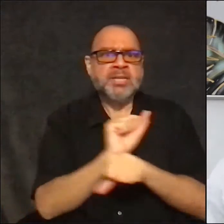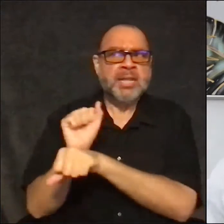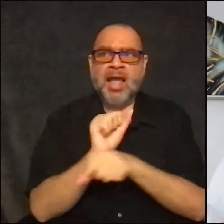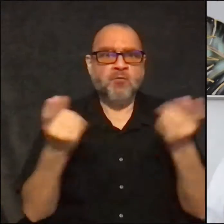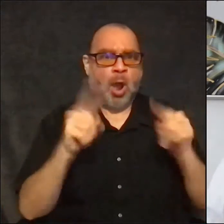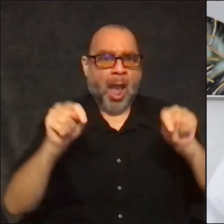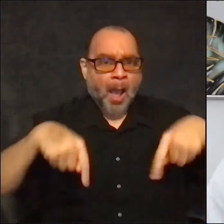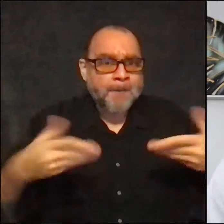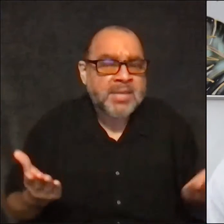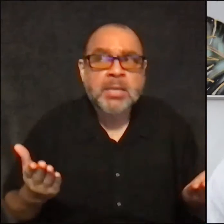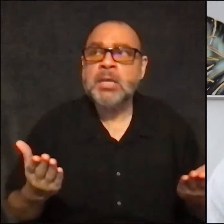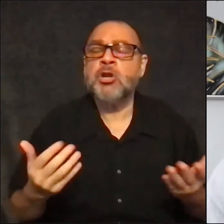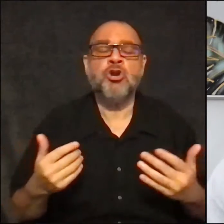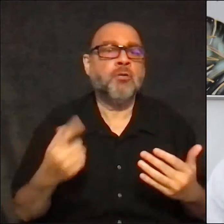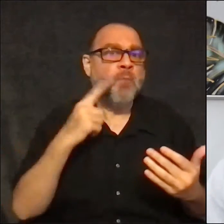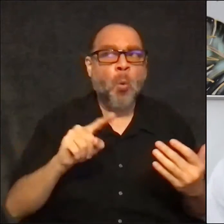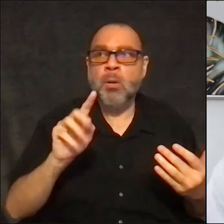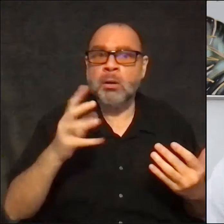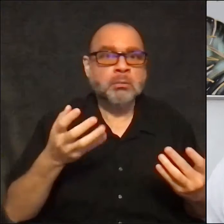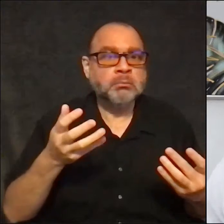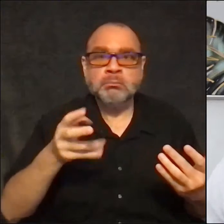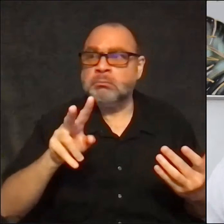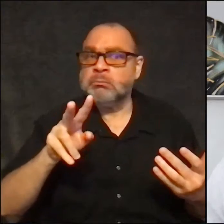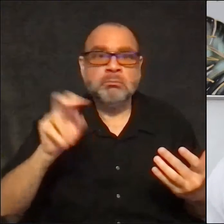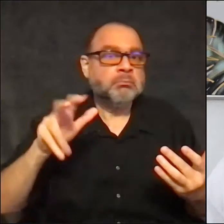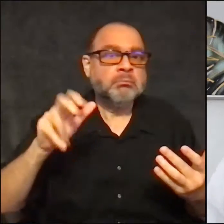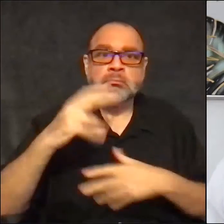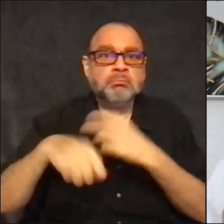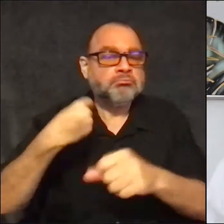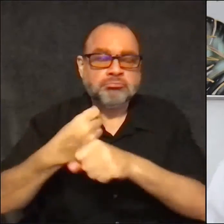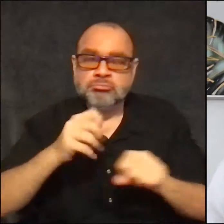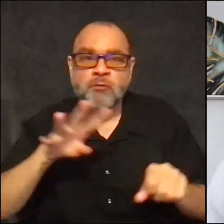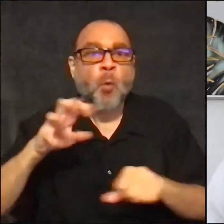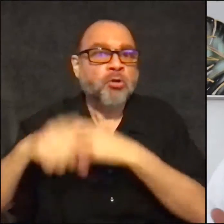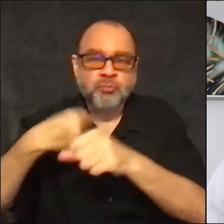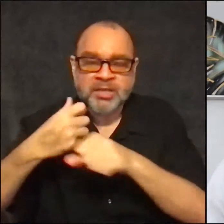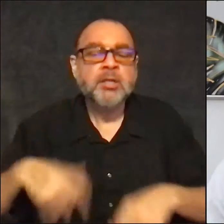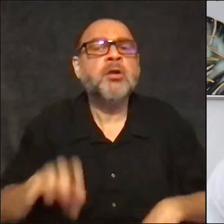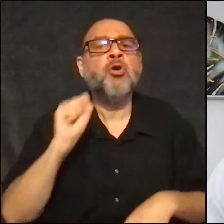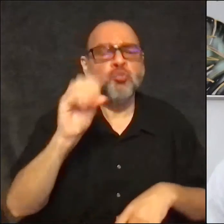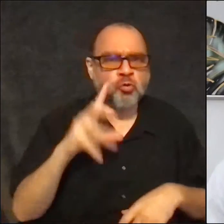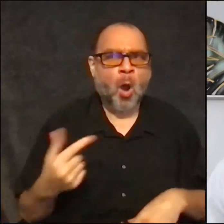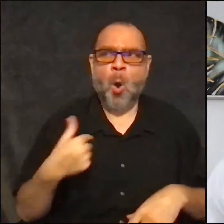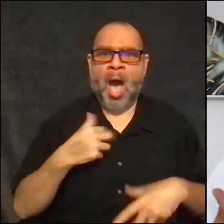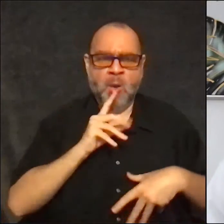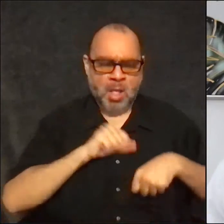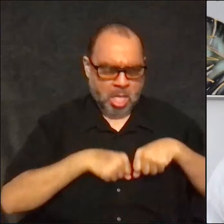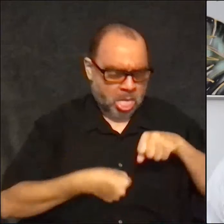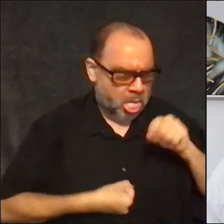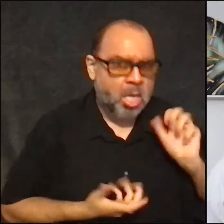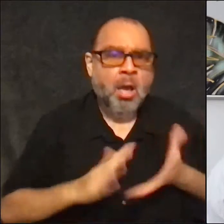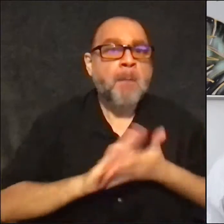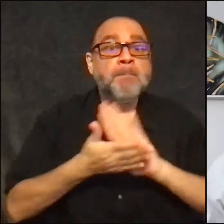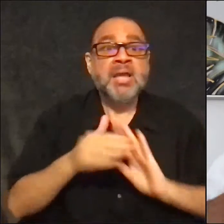years. Broke my heart, made me furious, became a student activist, had some success as activists can as